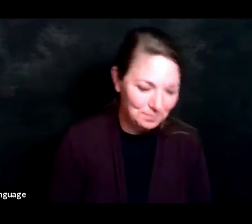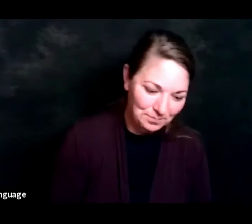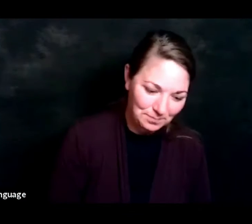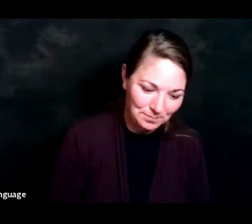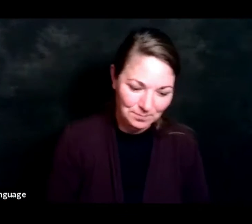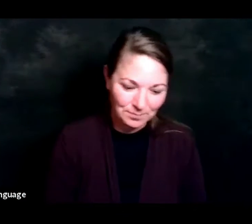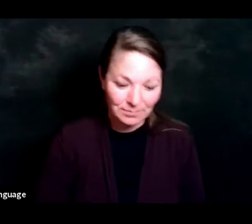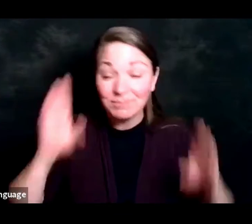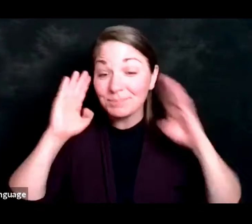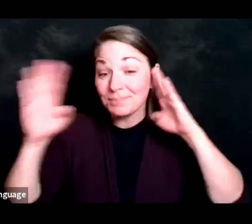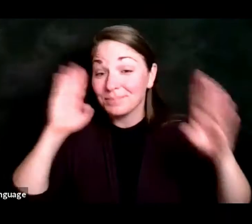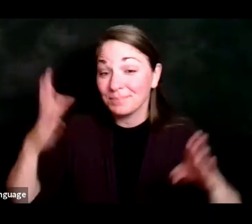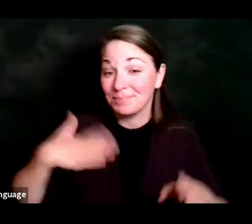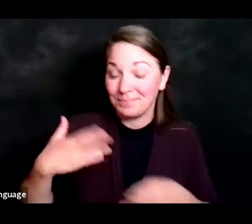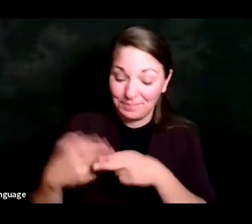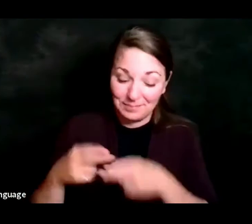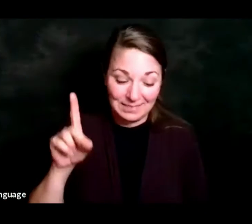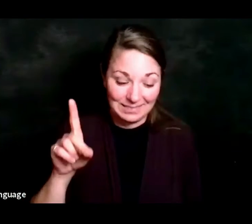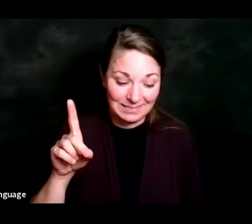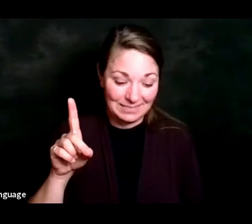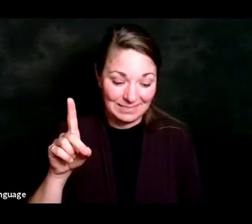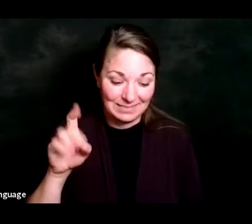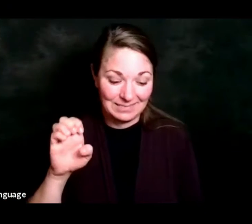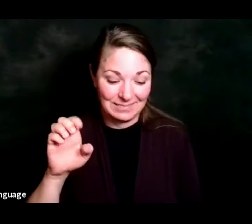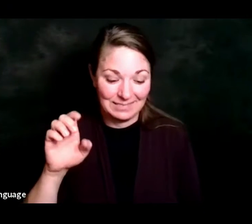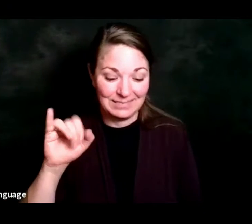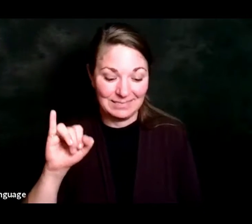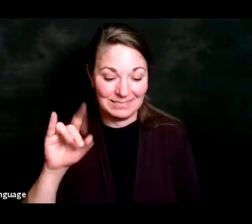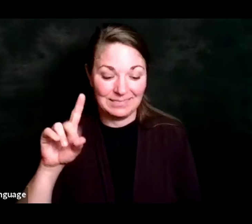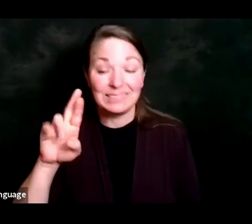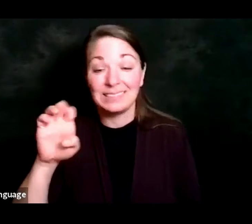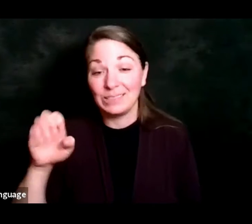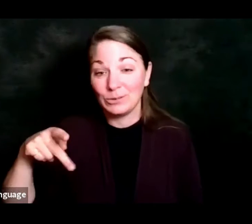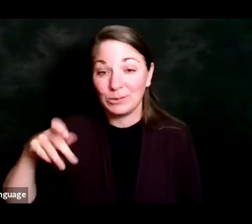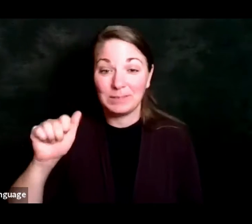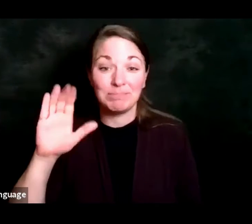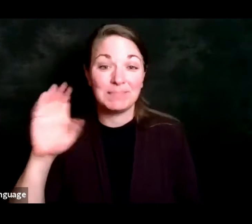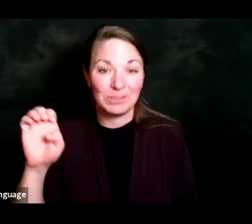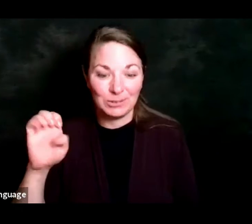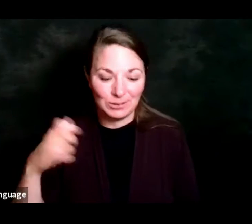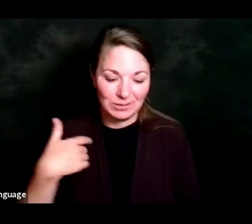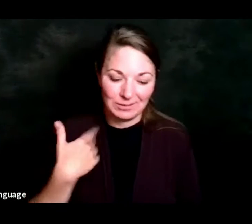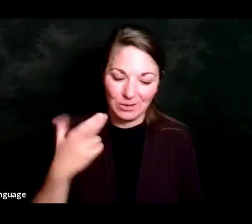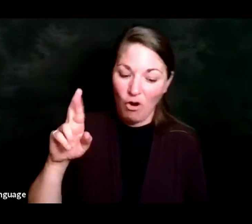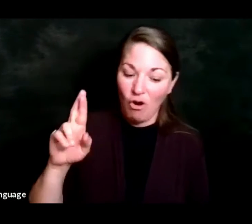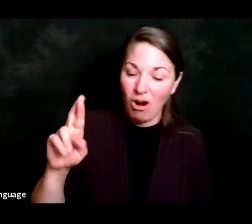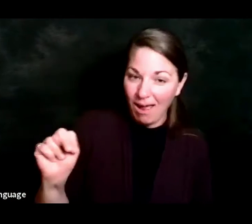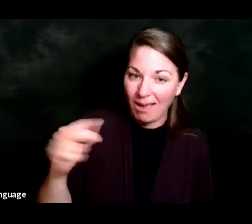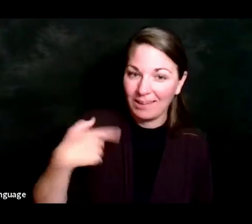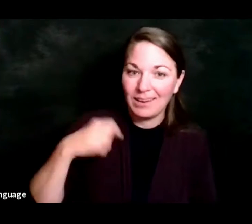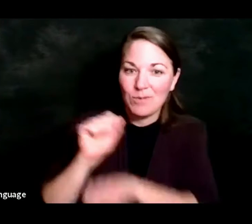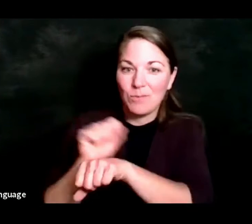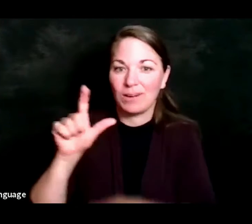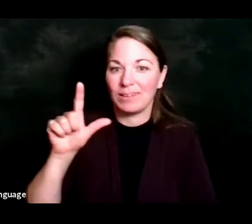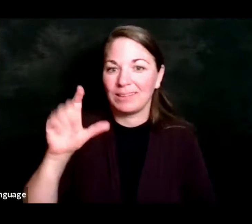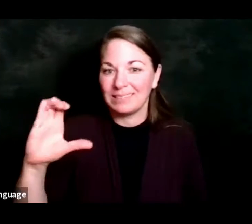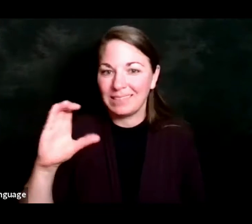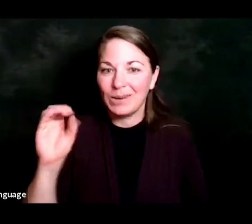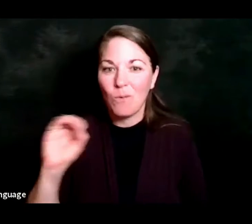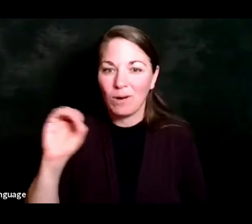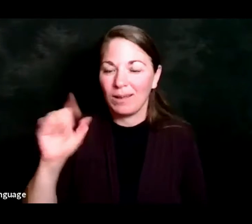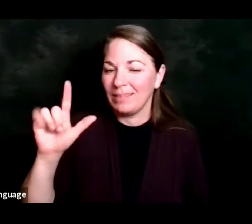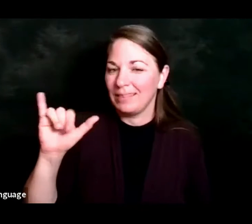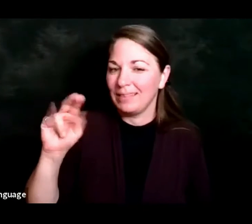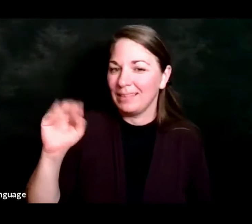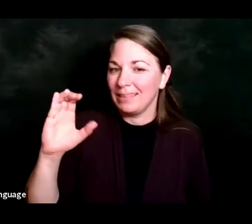Hi, everybody. My name's Deidre Pierce. I'm a registered nurse working at Samaritan North Lincoln Hospital in Lincoln City, Oregon, in the county of